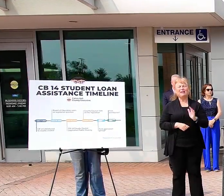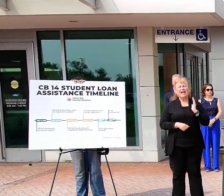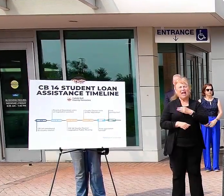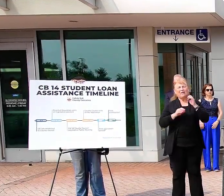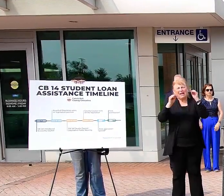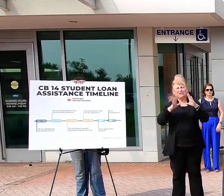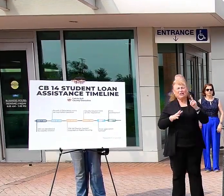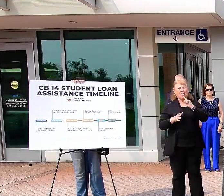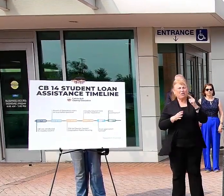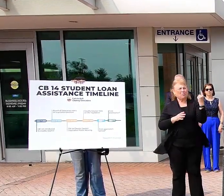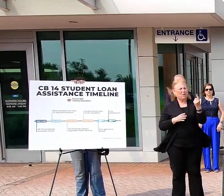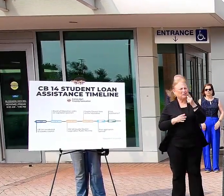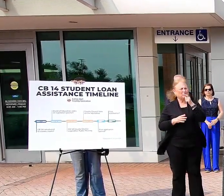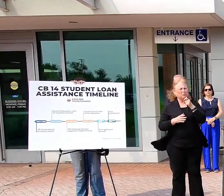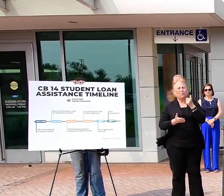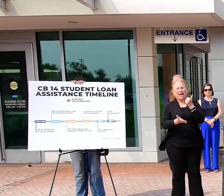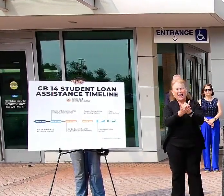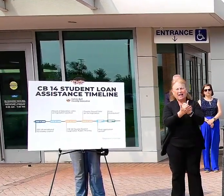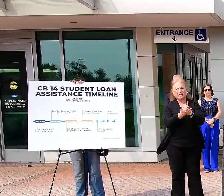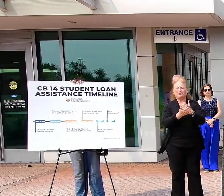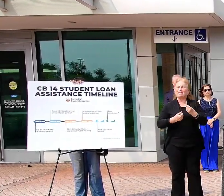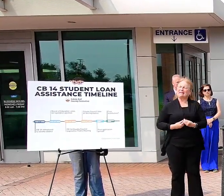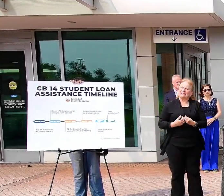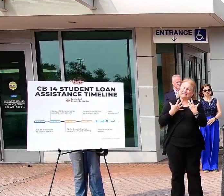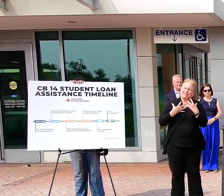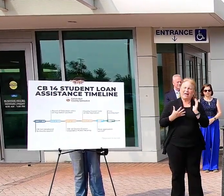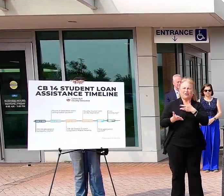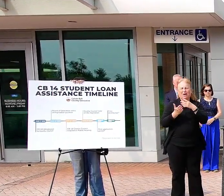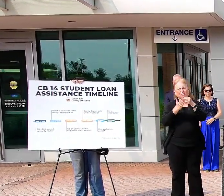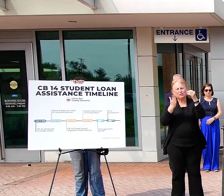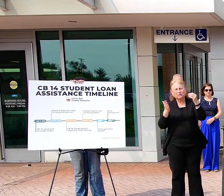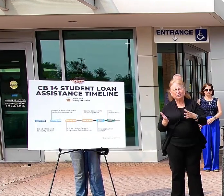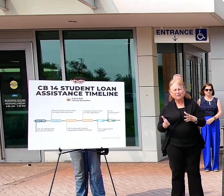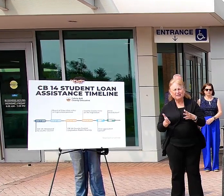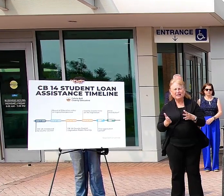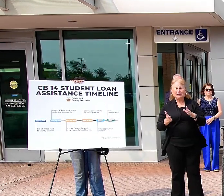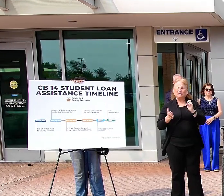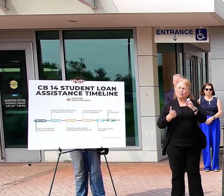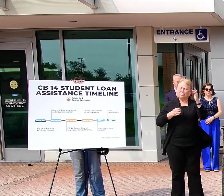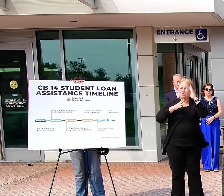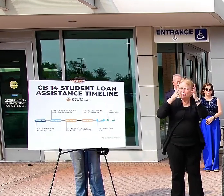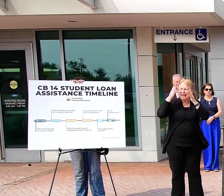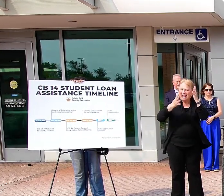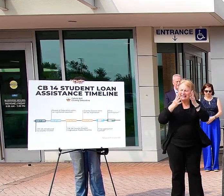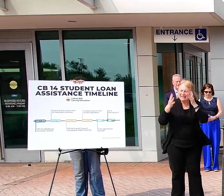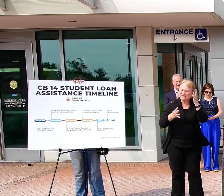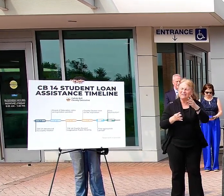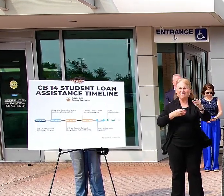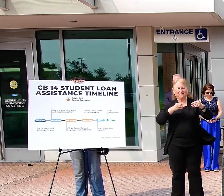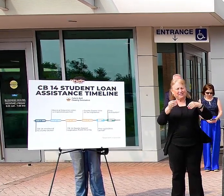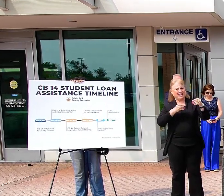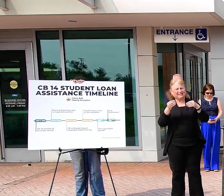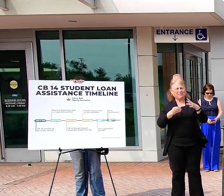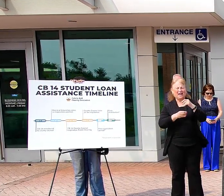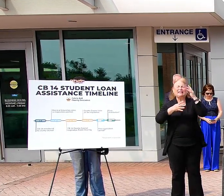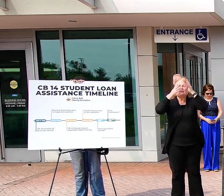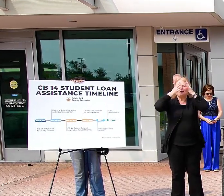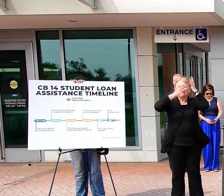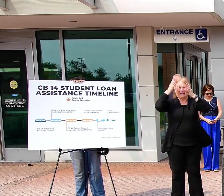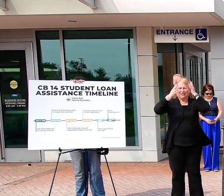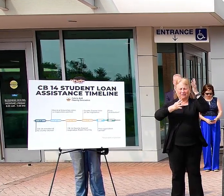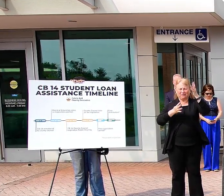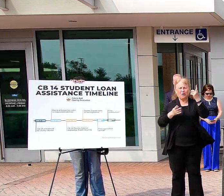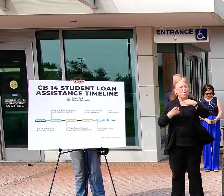Our educators are the ones who help inspire our students to be creative, flexible, and